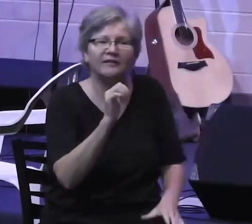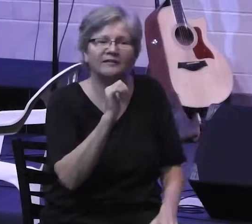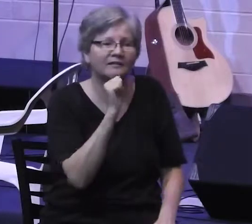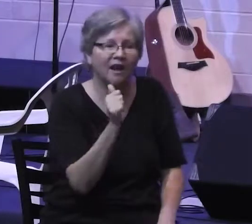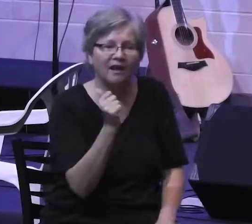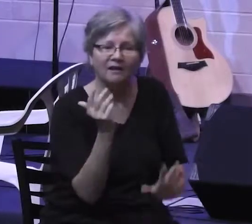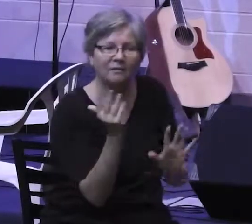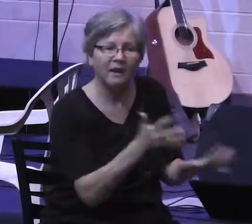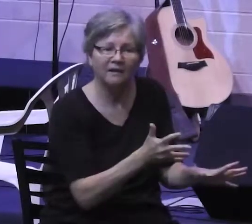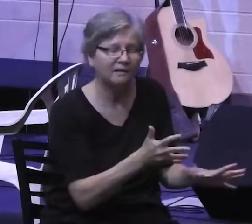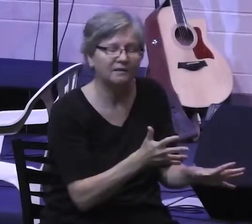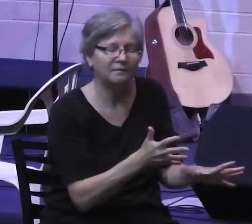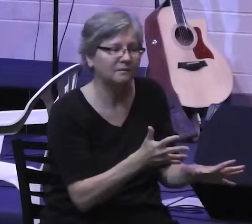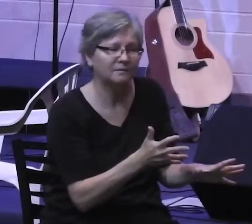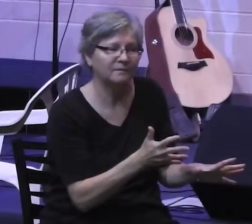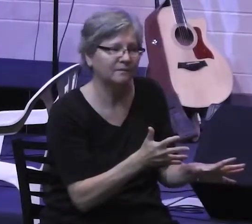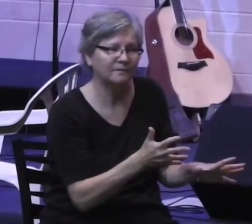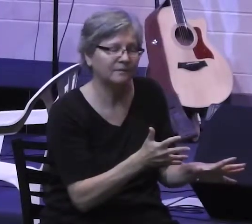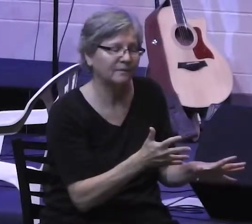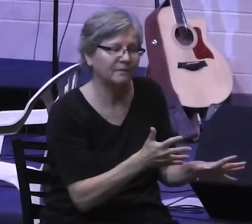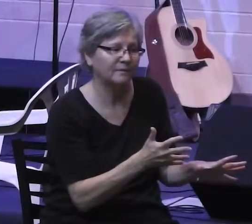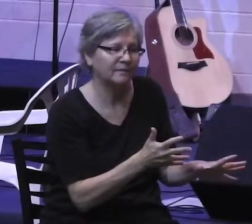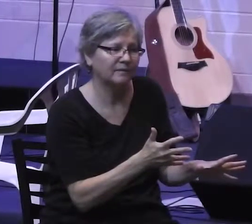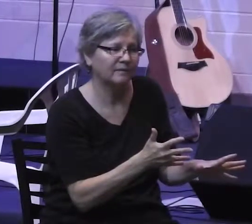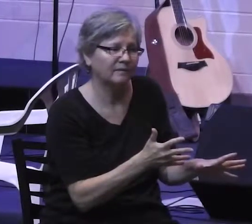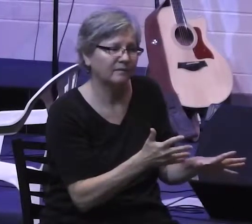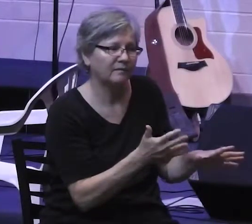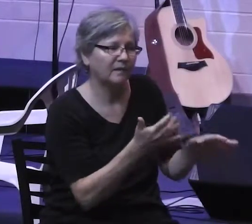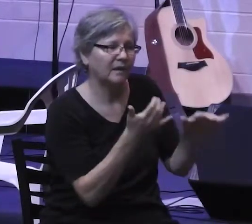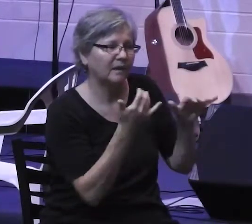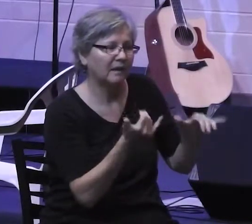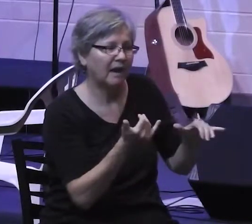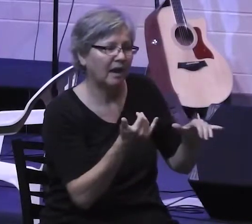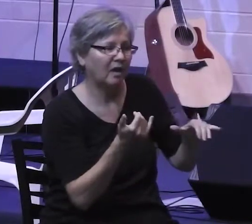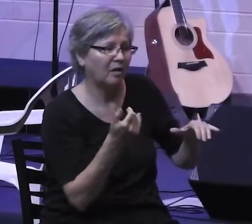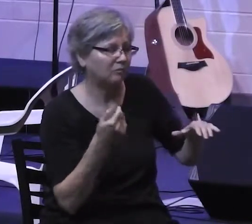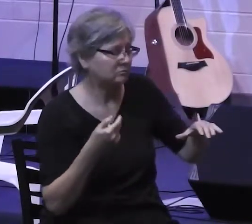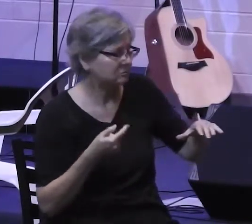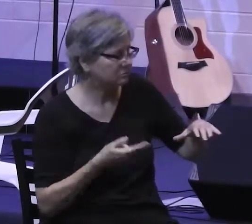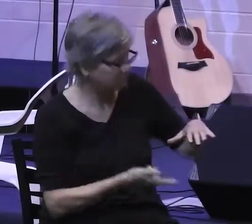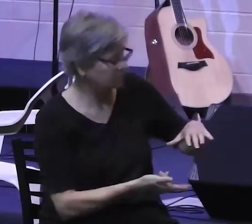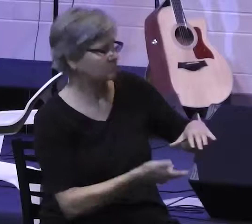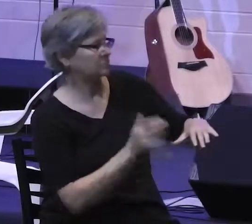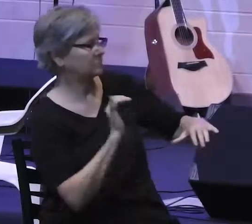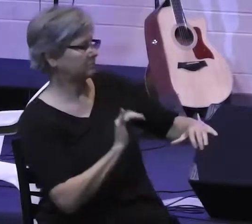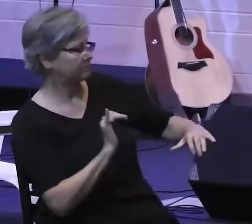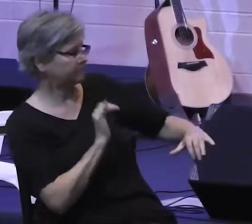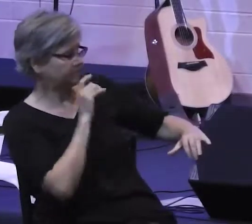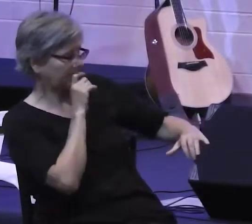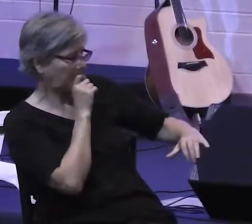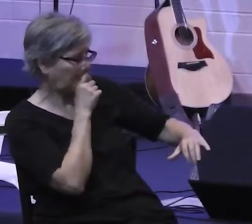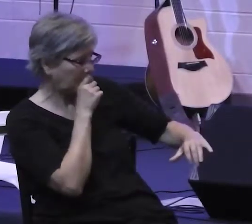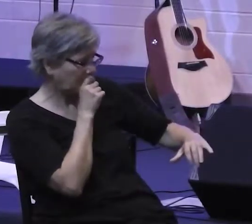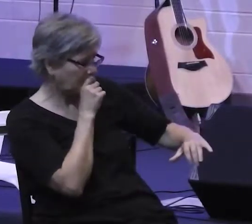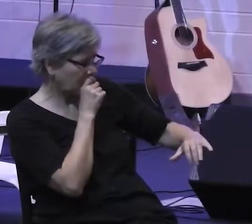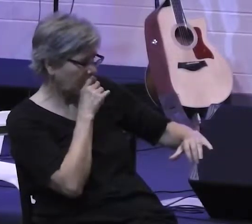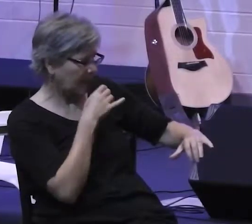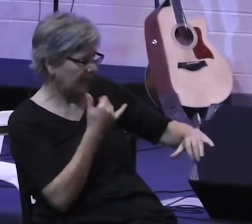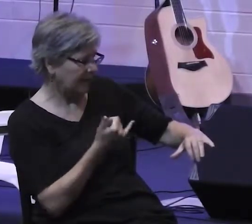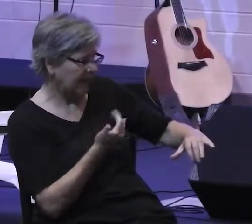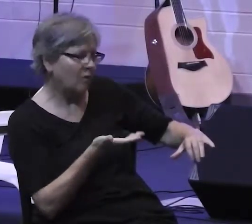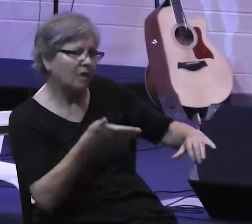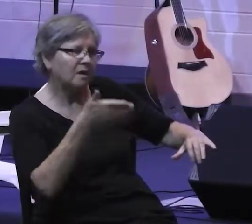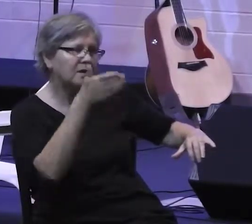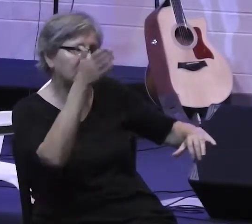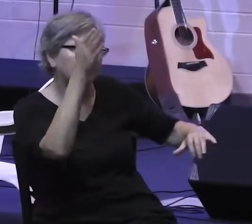In fact, now what we have here is utter controversy. Because now